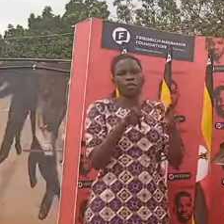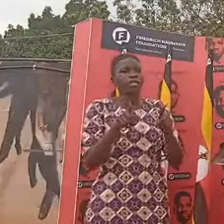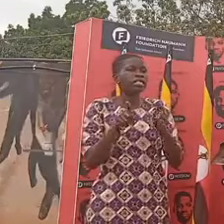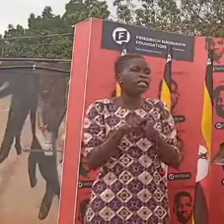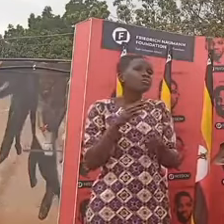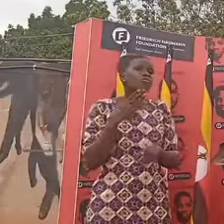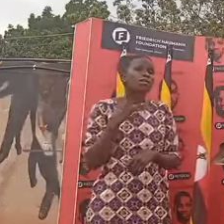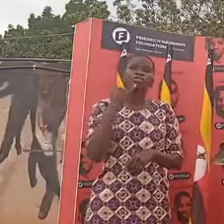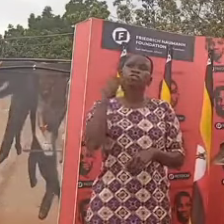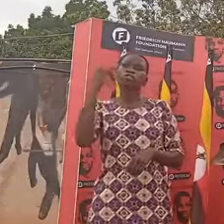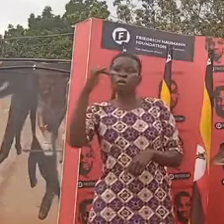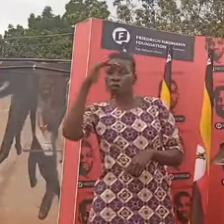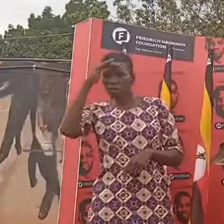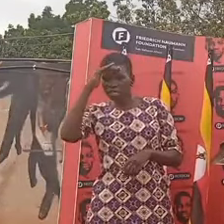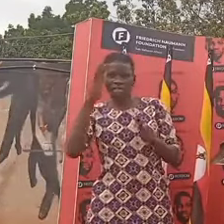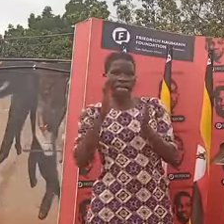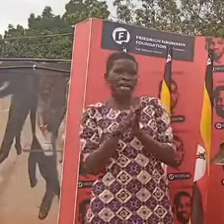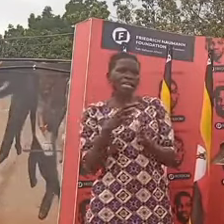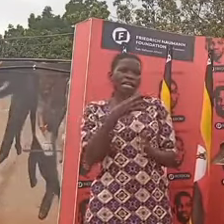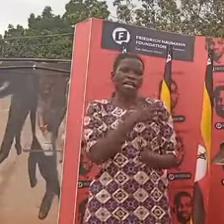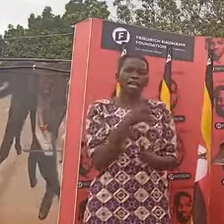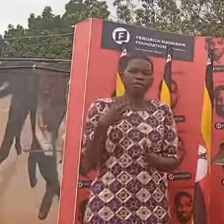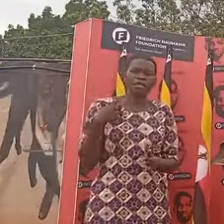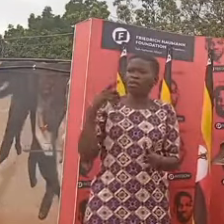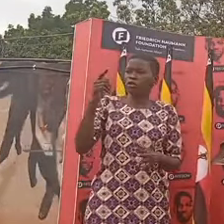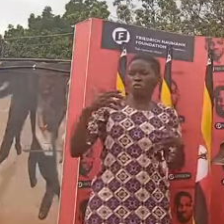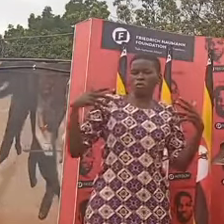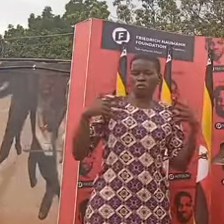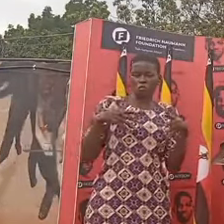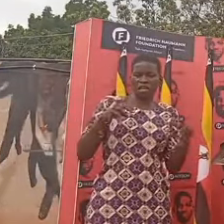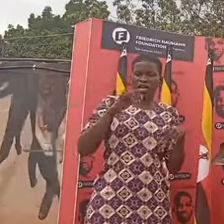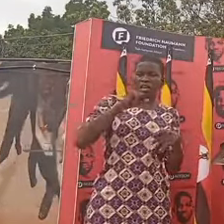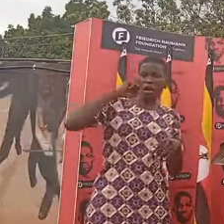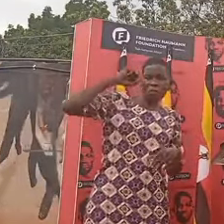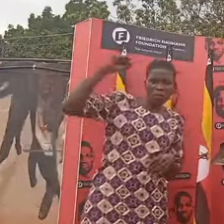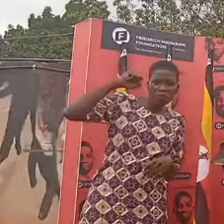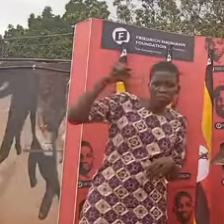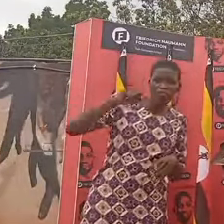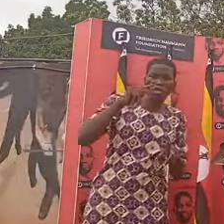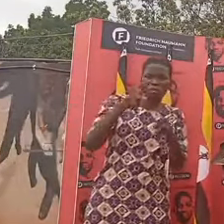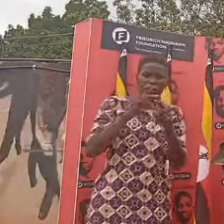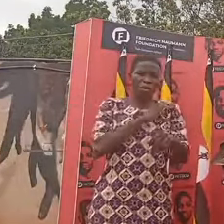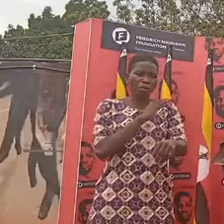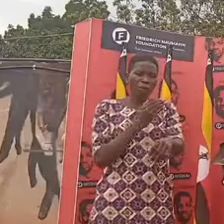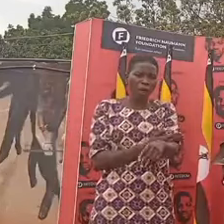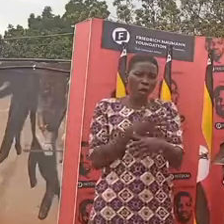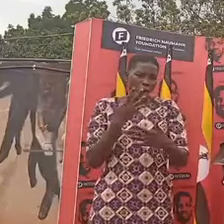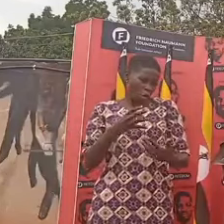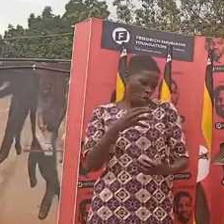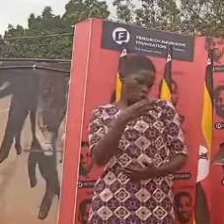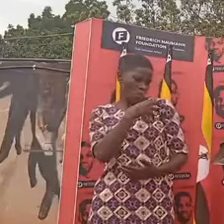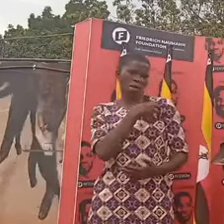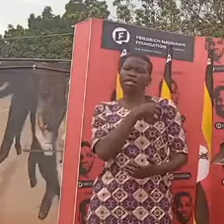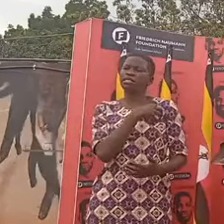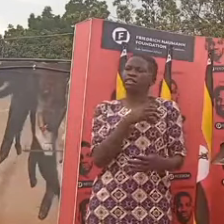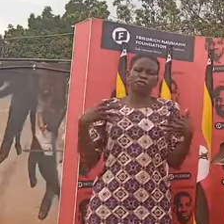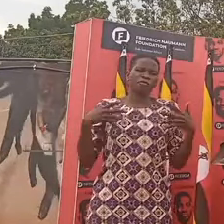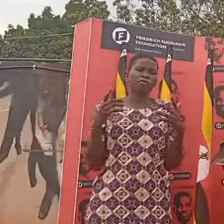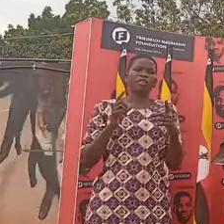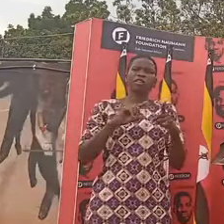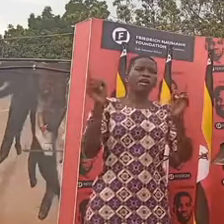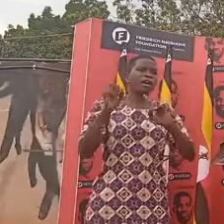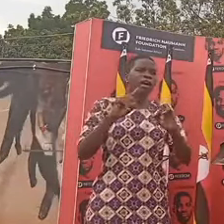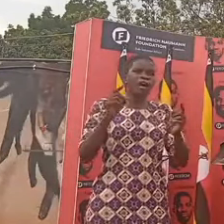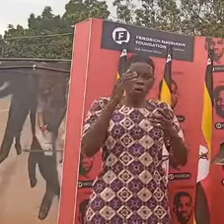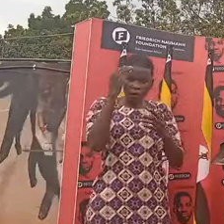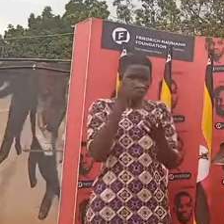nti tebalina kutya kigambo people power oba badge yonna erika ekigambo people power nga bakisanze kukwerwa omuntu olw'ensonga nti nno